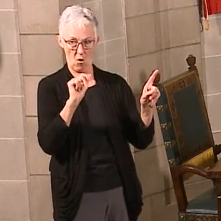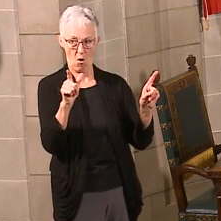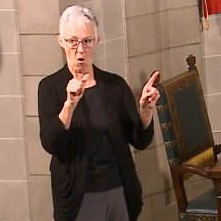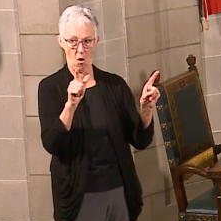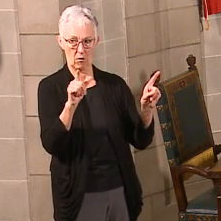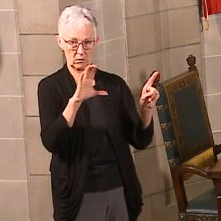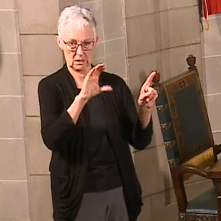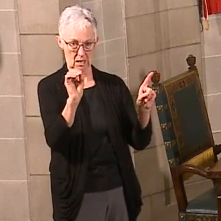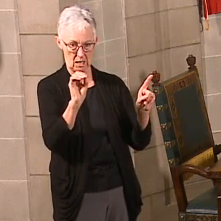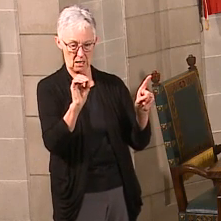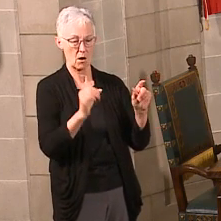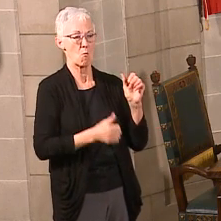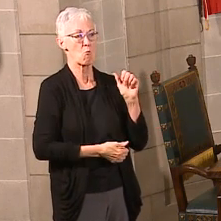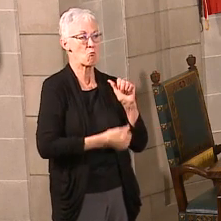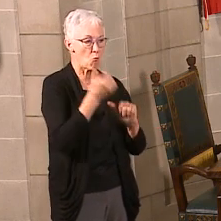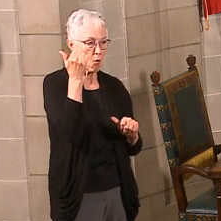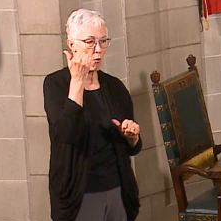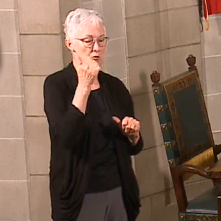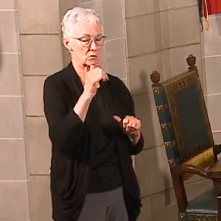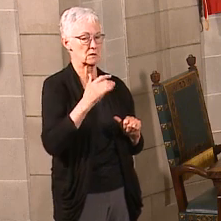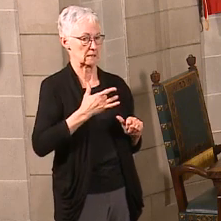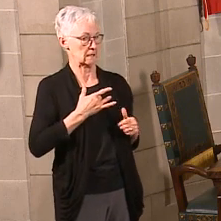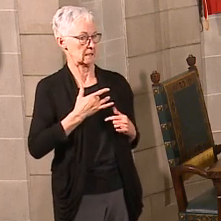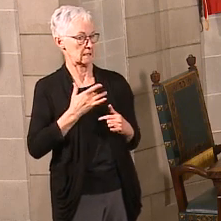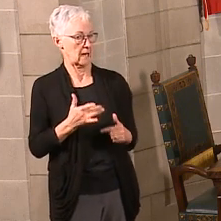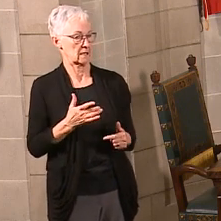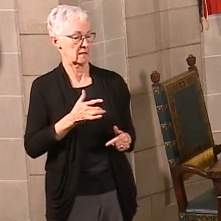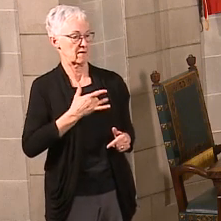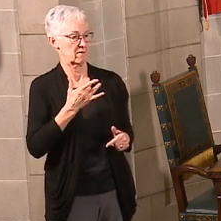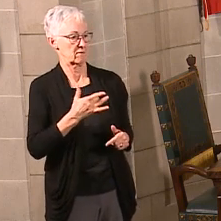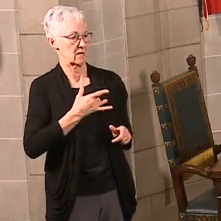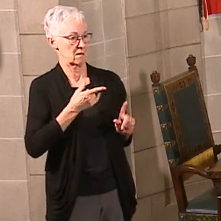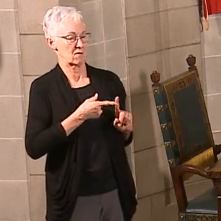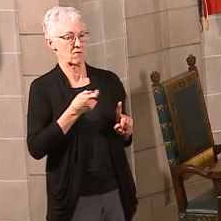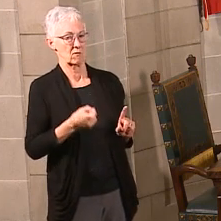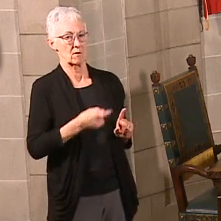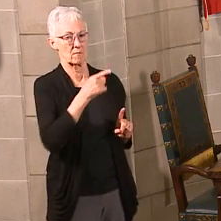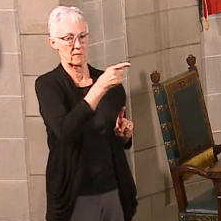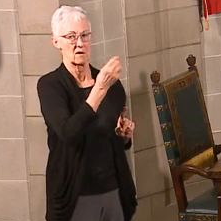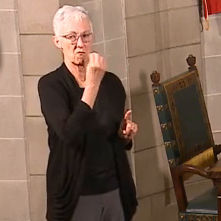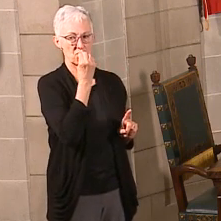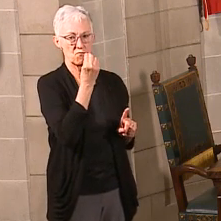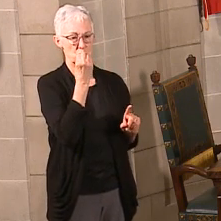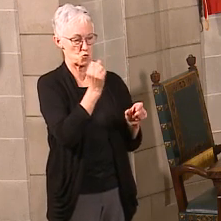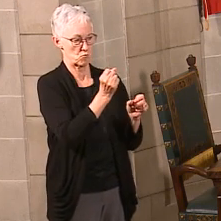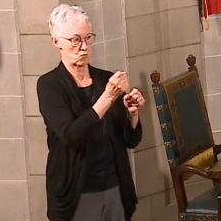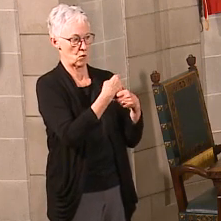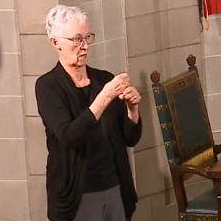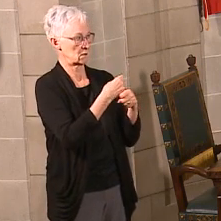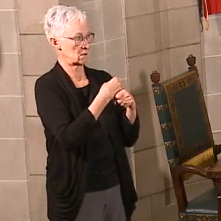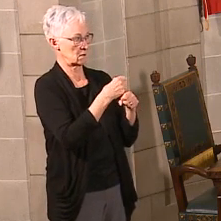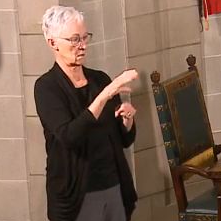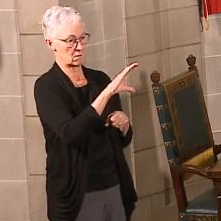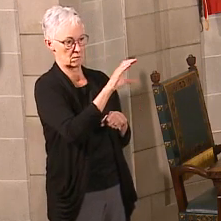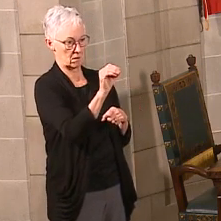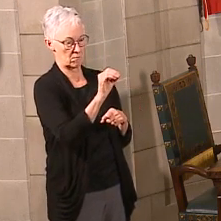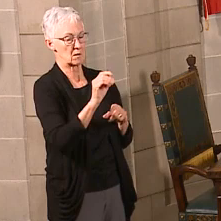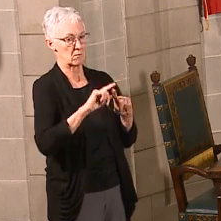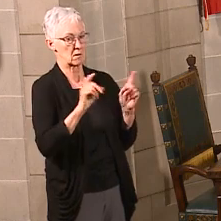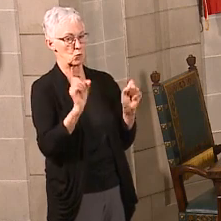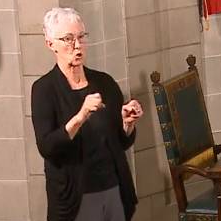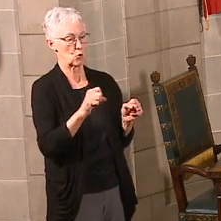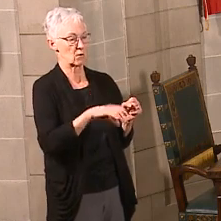most likely from the processing plant, but I can't give you specific percentages at this time. We could get those numbers to you, though.